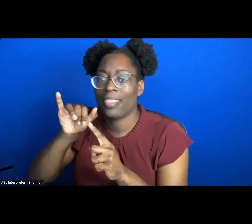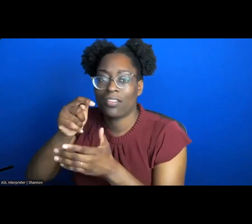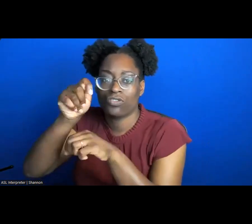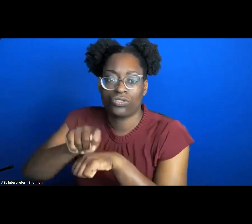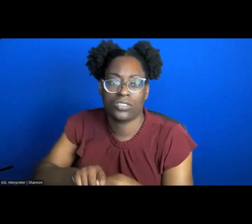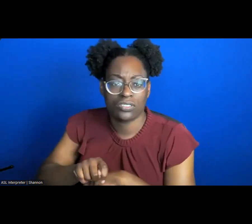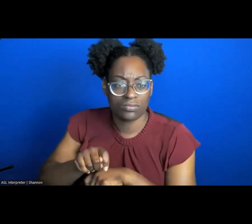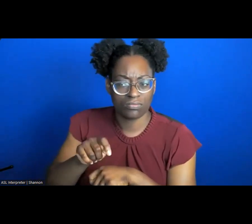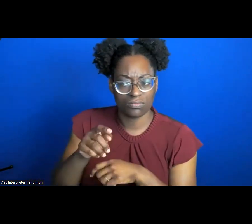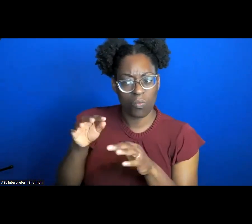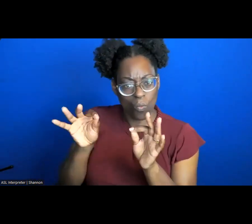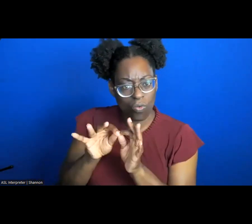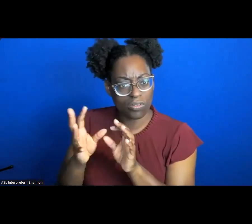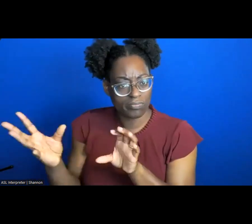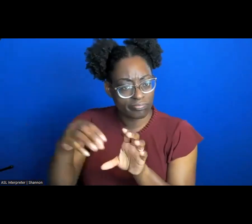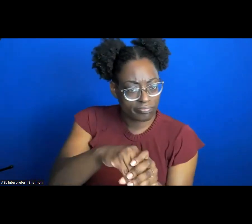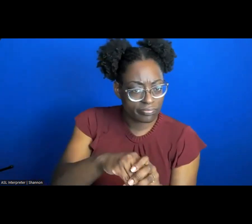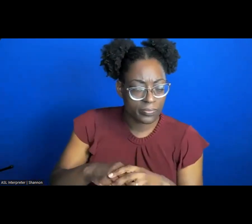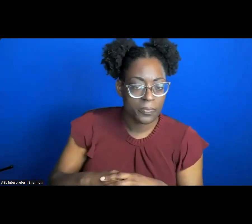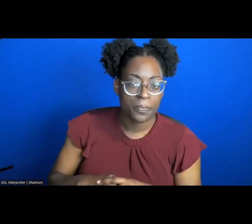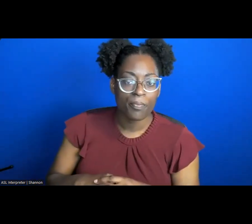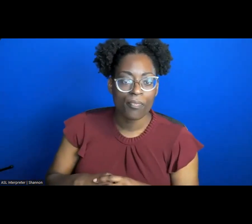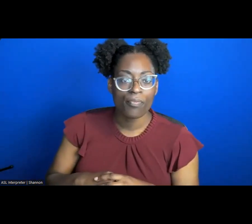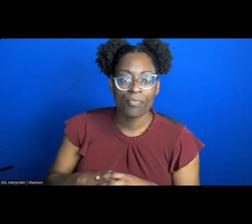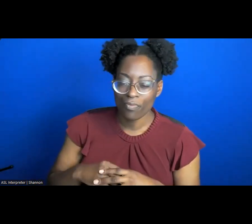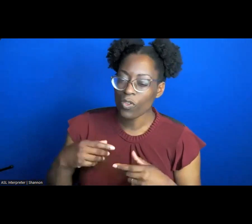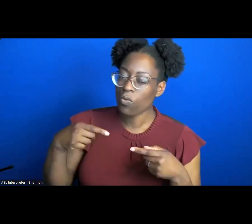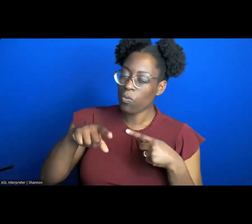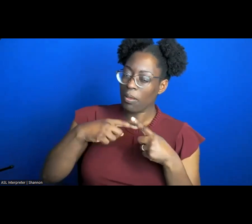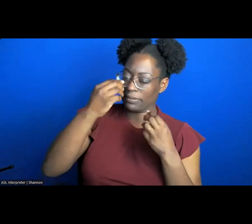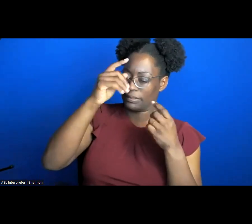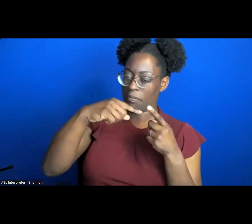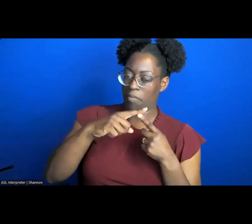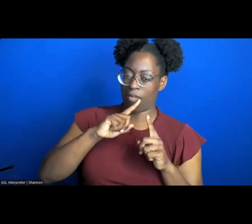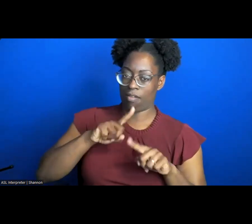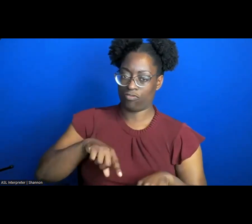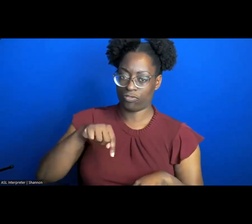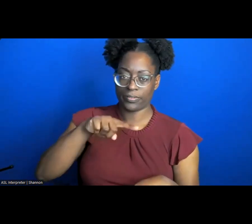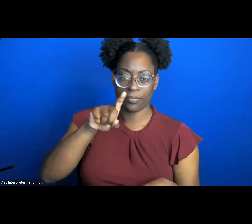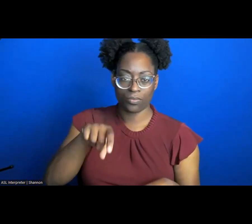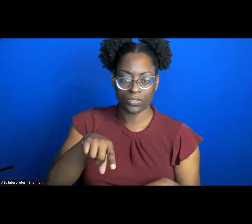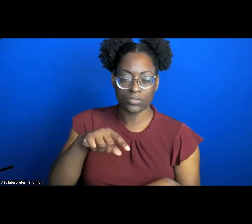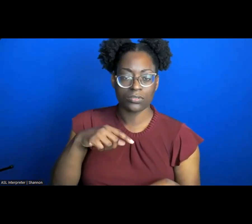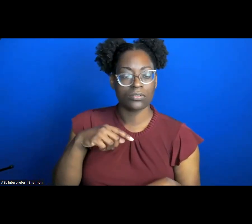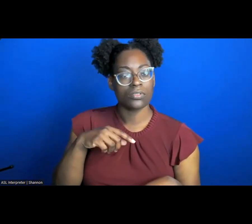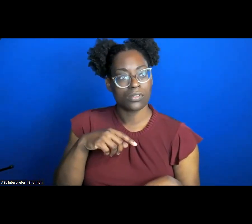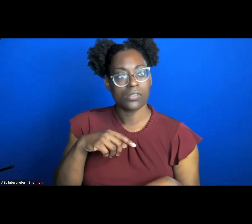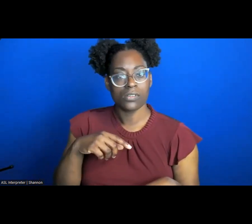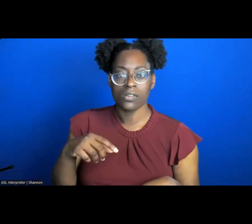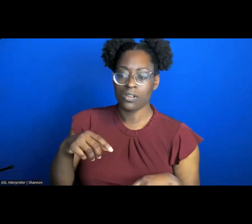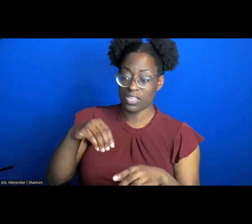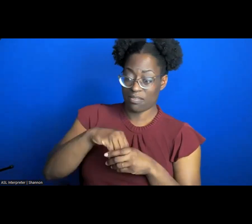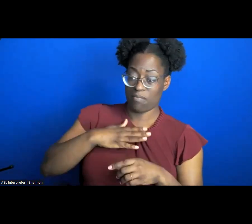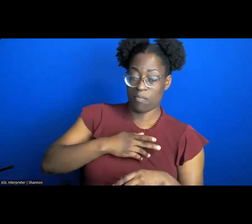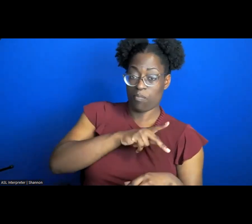also in my profession. And I considered what the responsibility Trying Together has within the larger